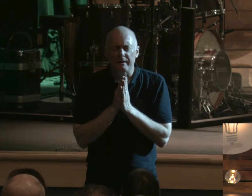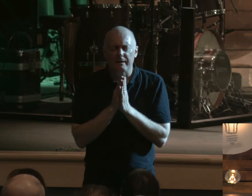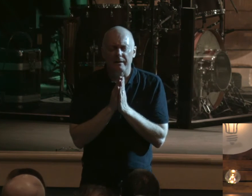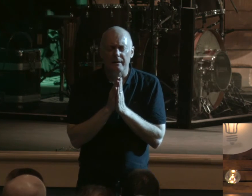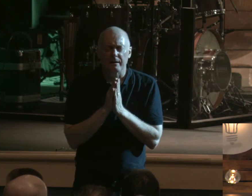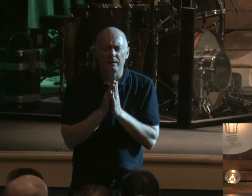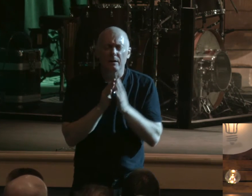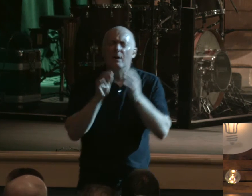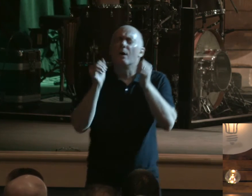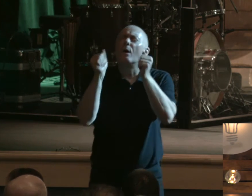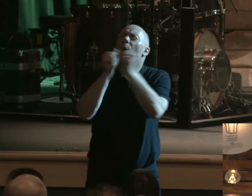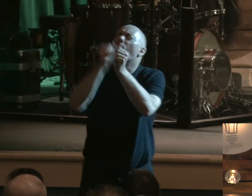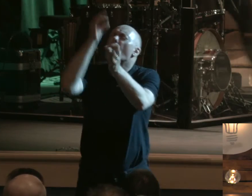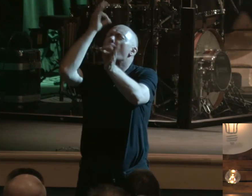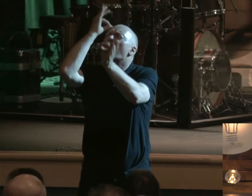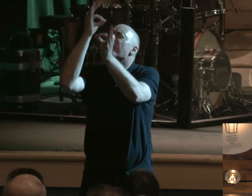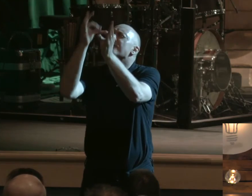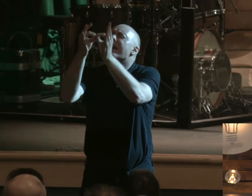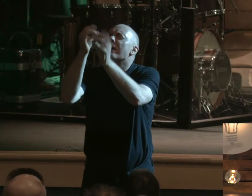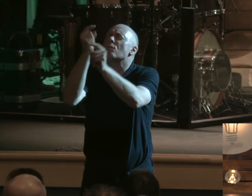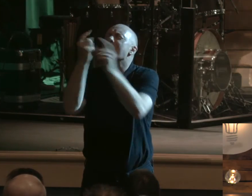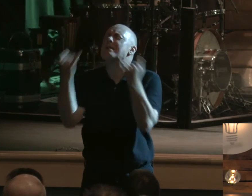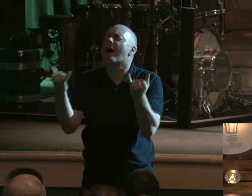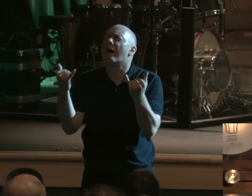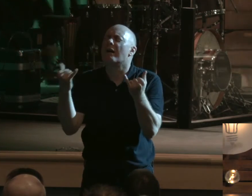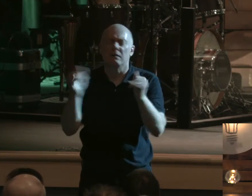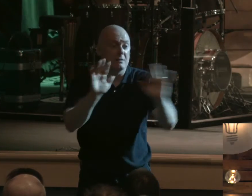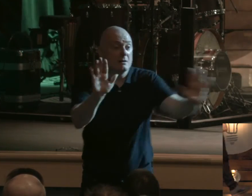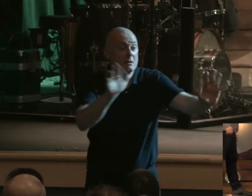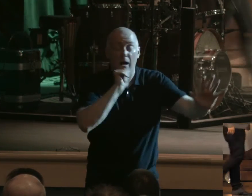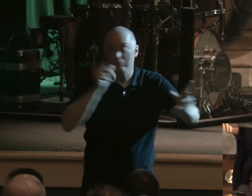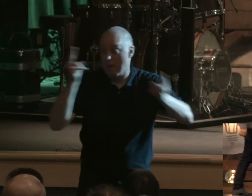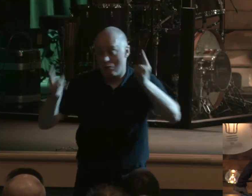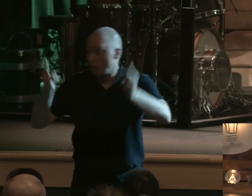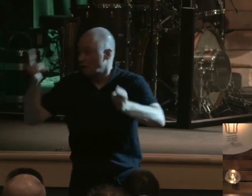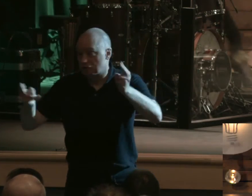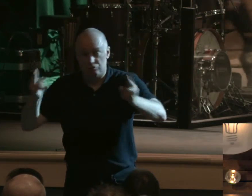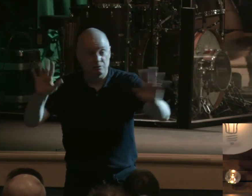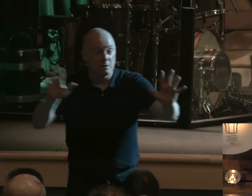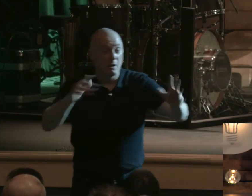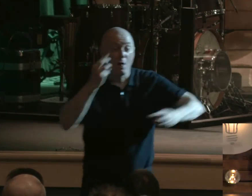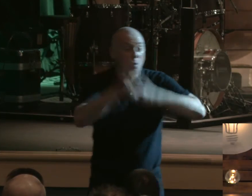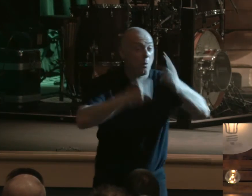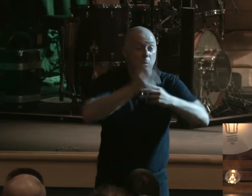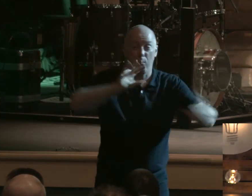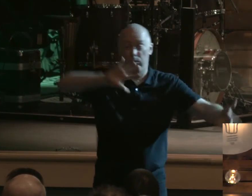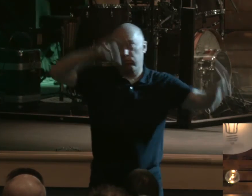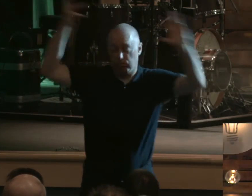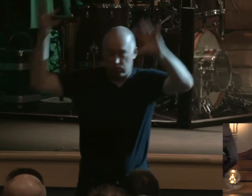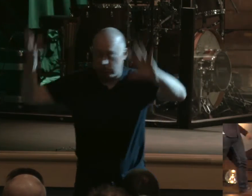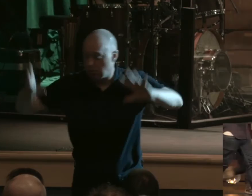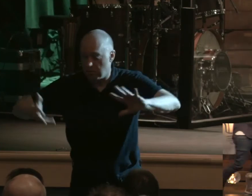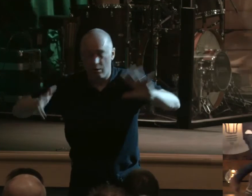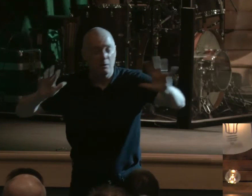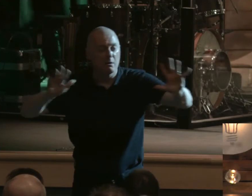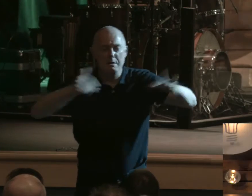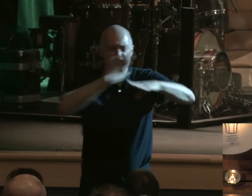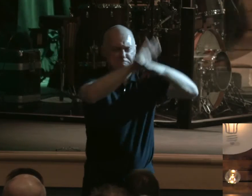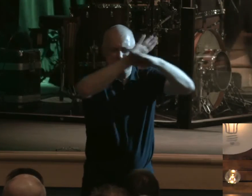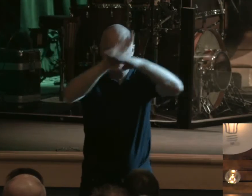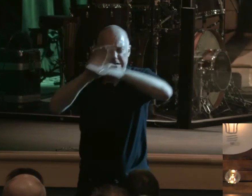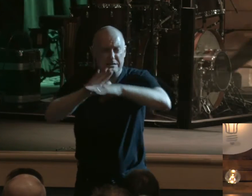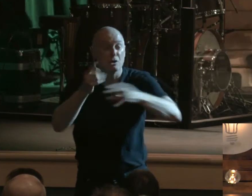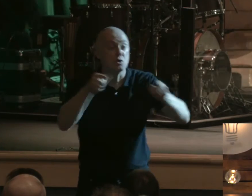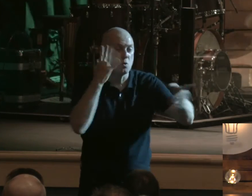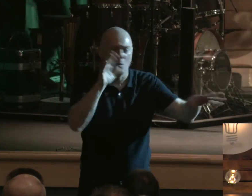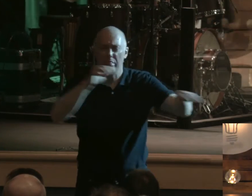With faith right now, Father, I pray, and loved ones, I'm not in a rush right now at all. This world is chaotic and frantic and so busy. We will leave